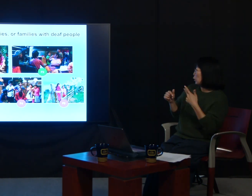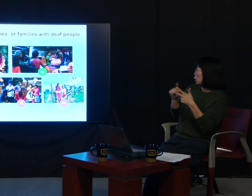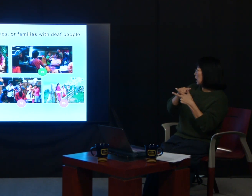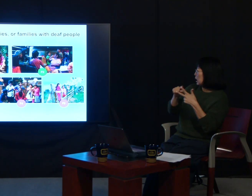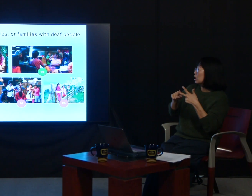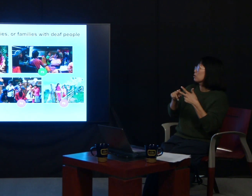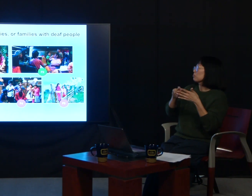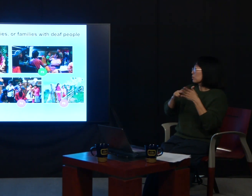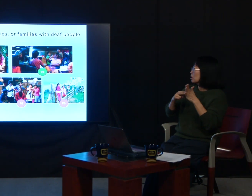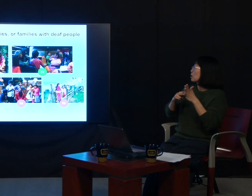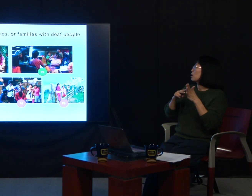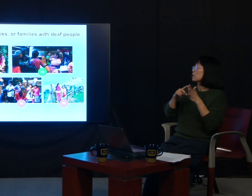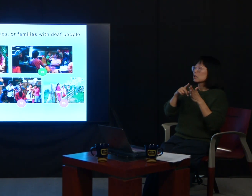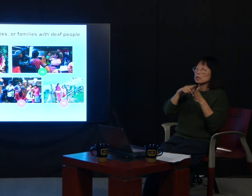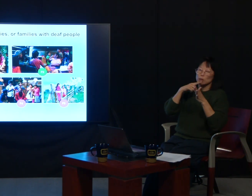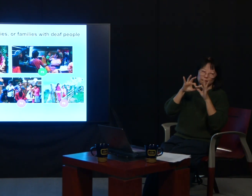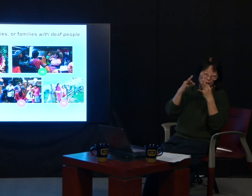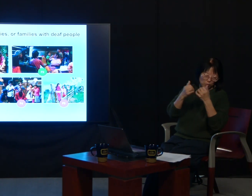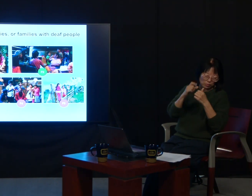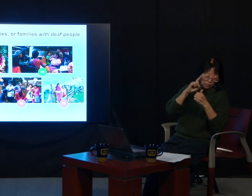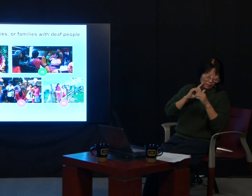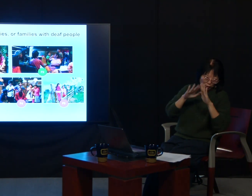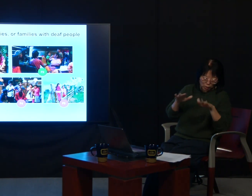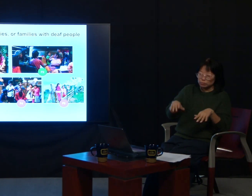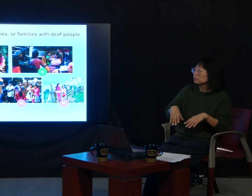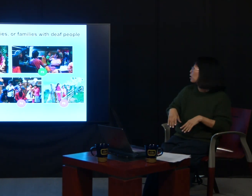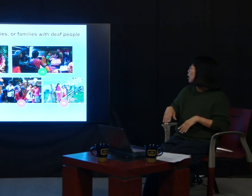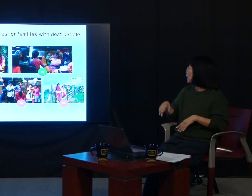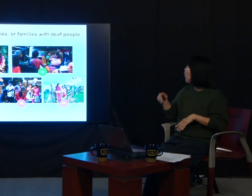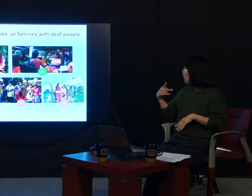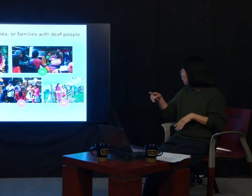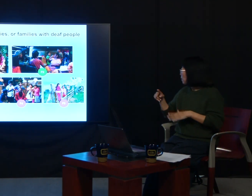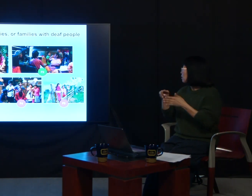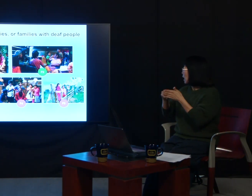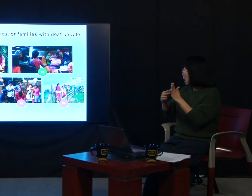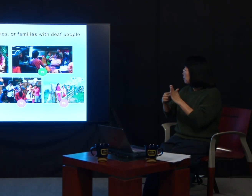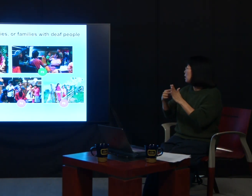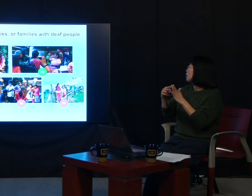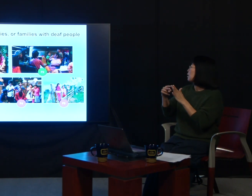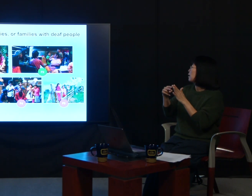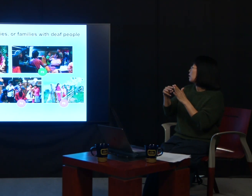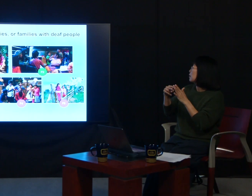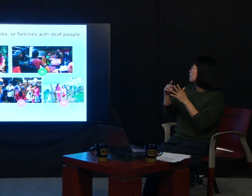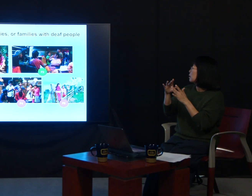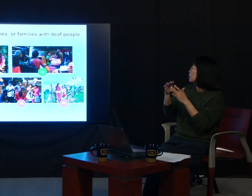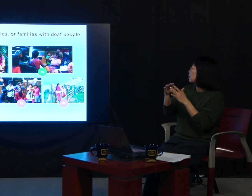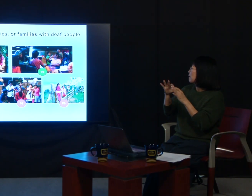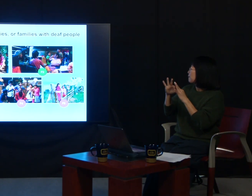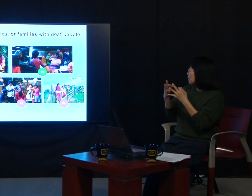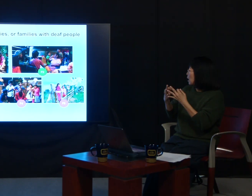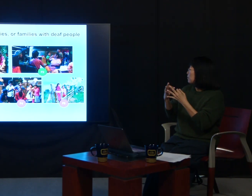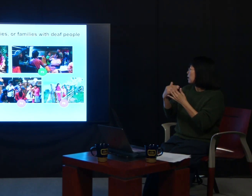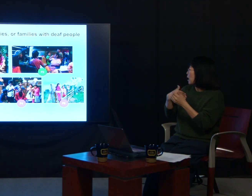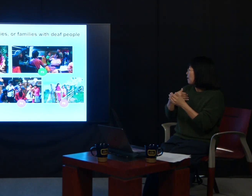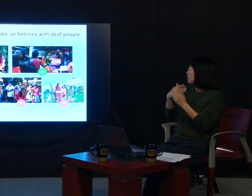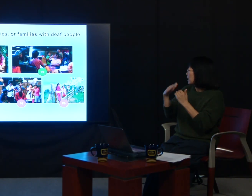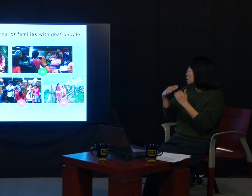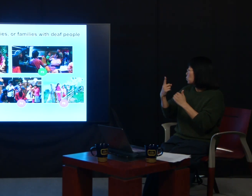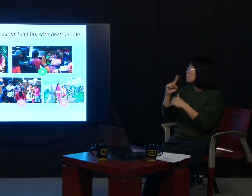The 3 green, meaning hearing family with deaf children. The purple means the family has at least one